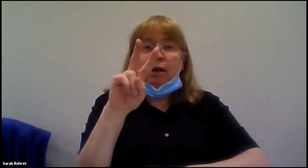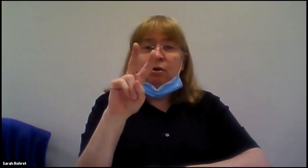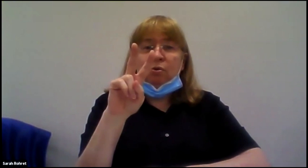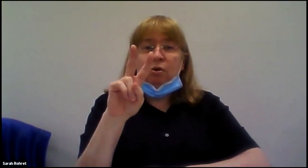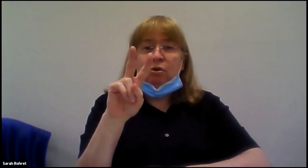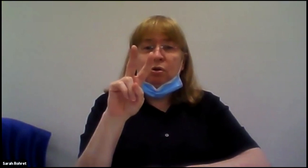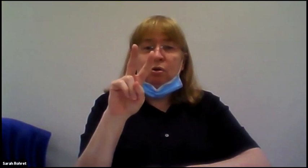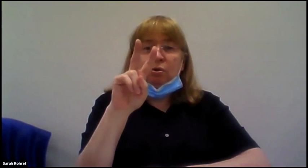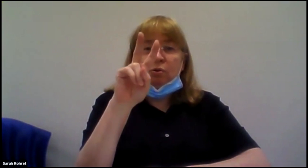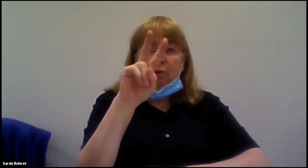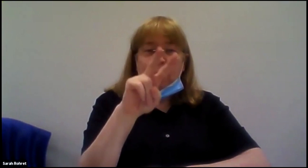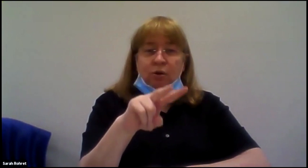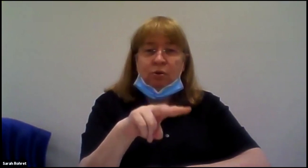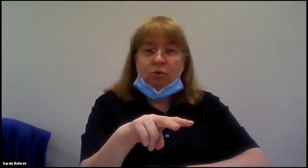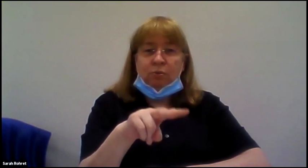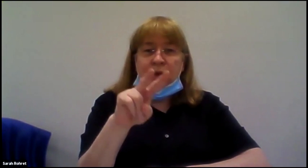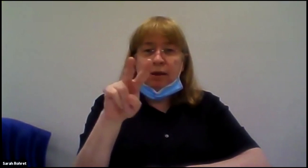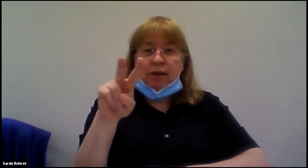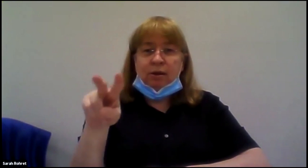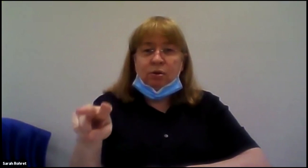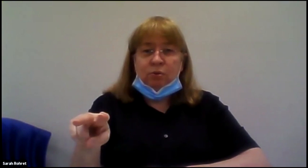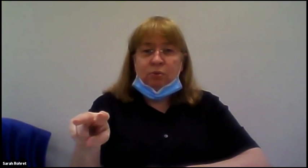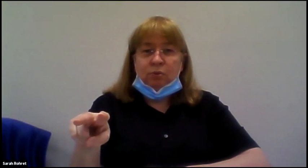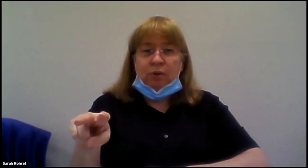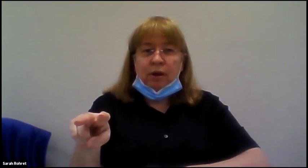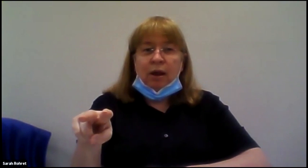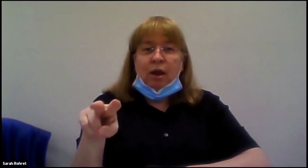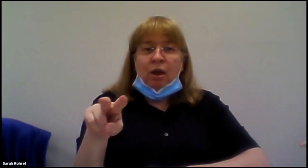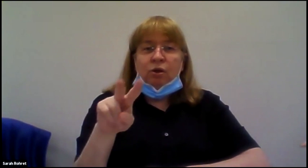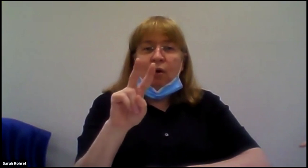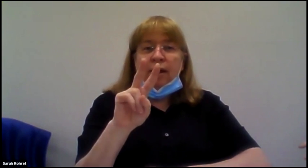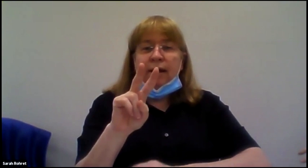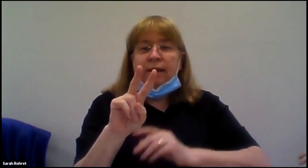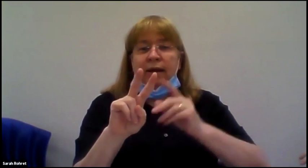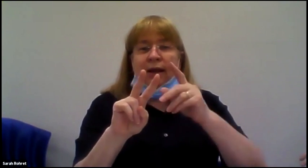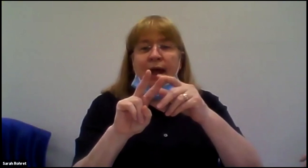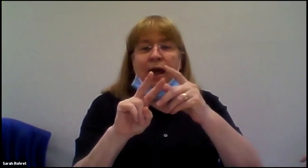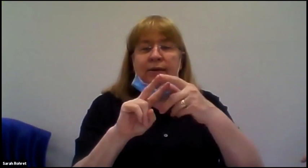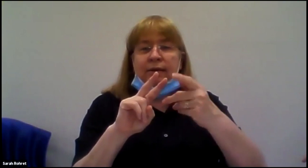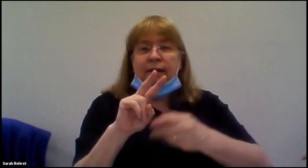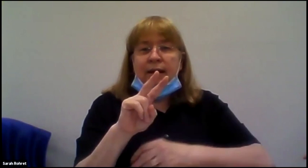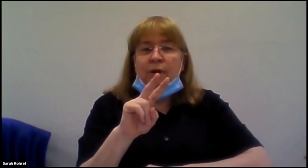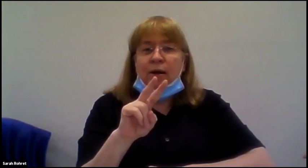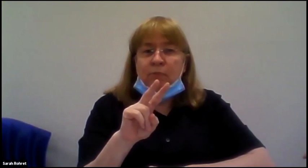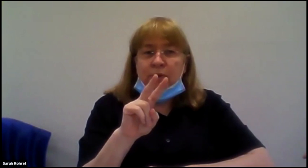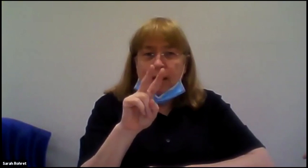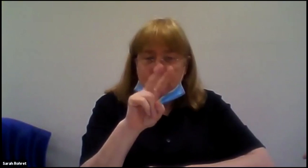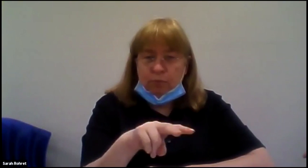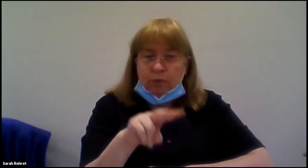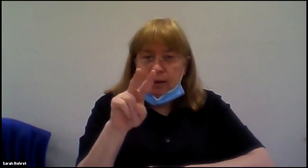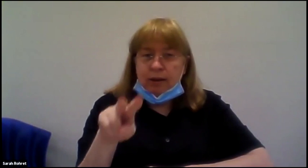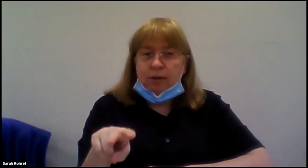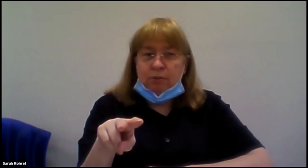22 is your 2 and you do 22. So anything that has the same numbers like